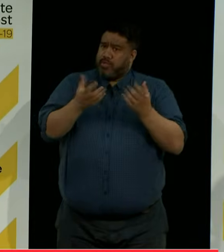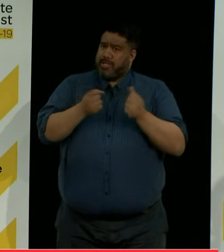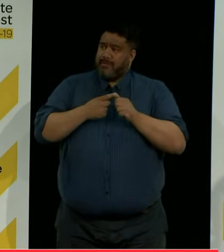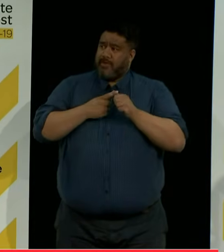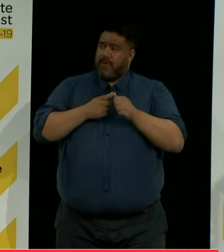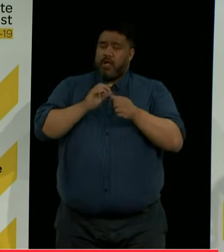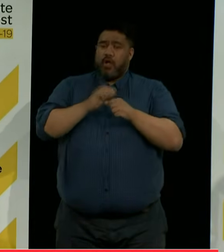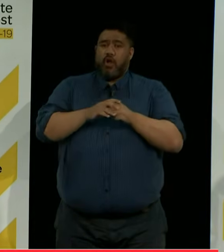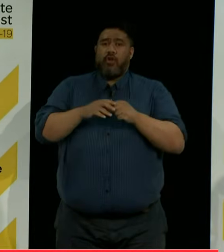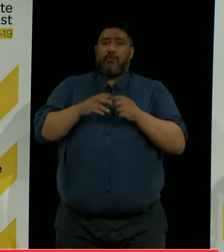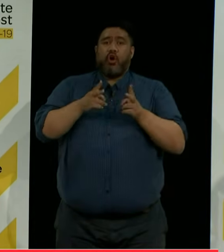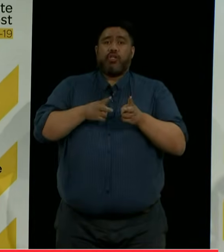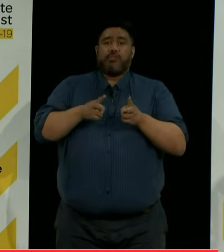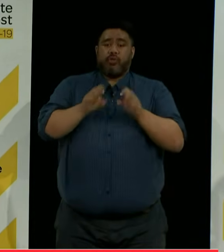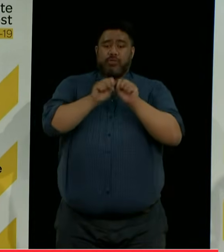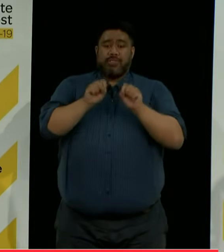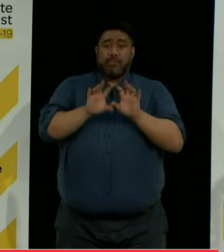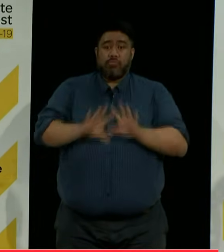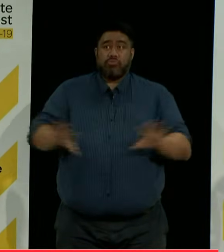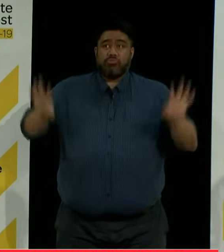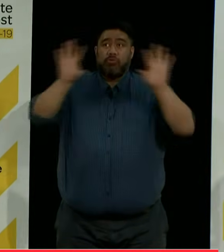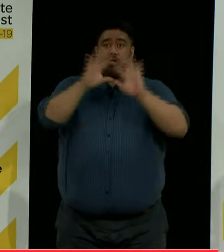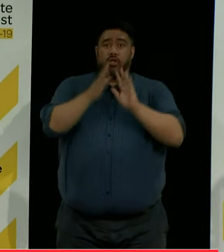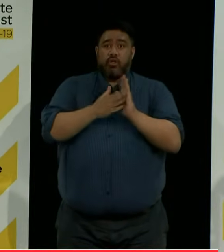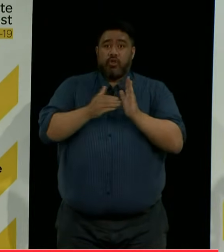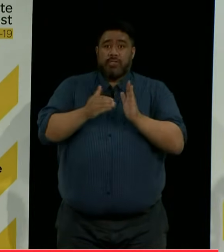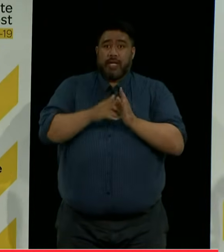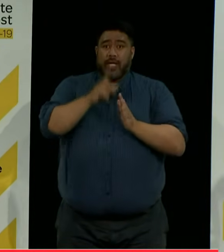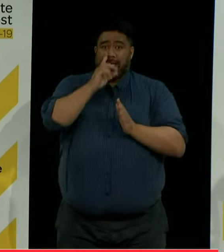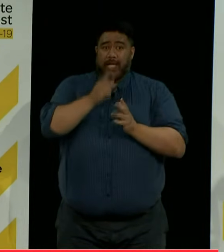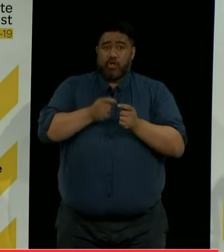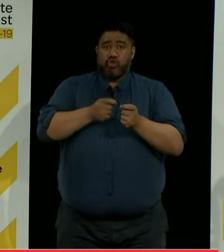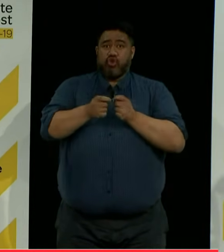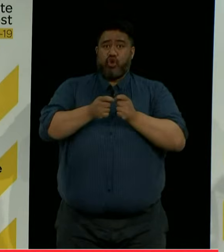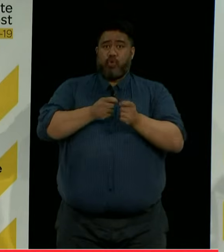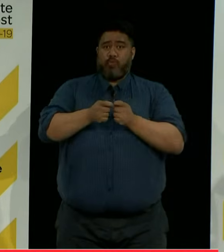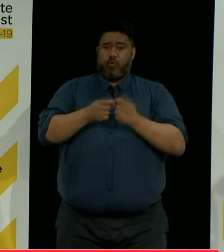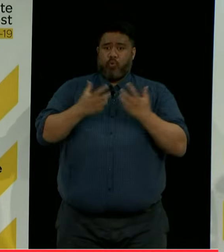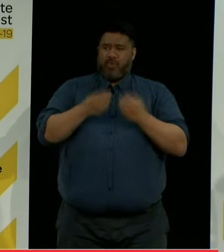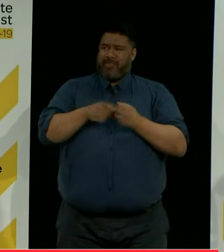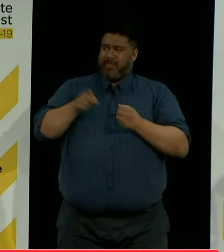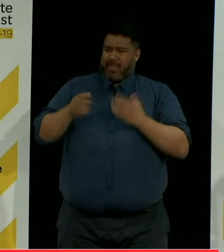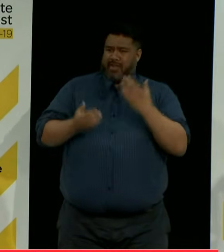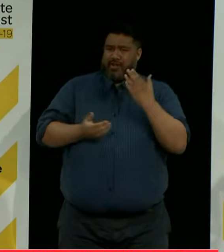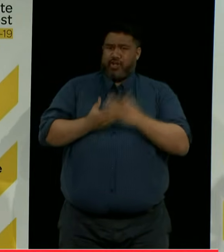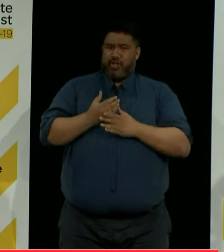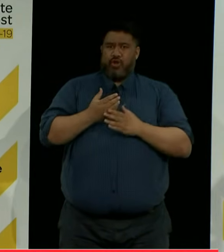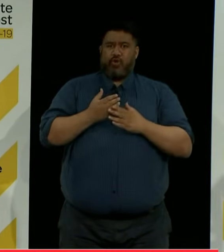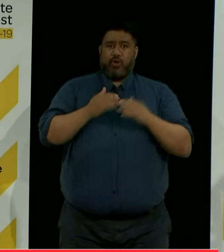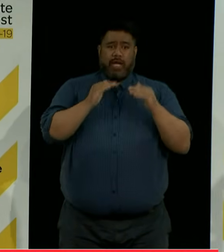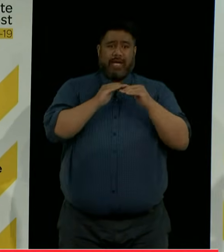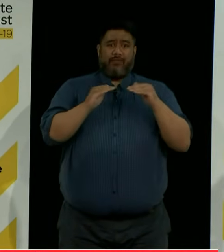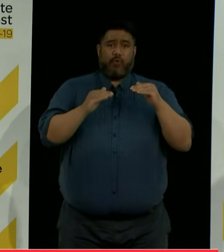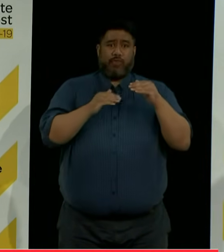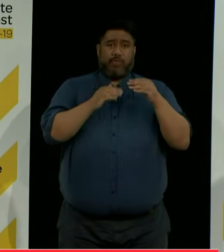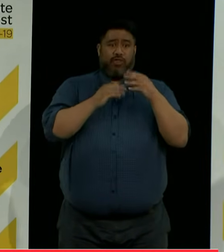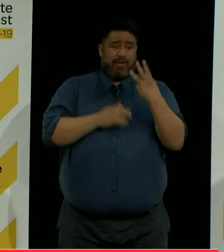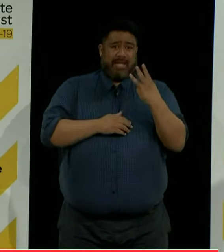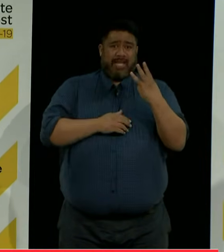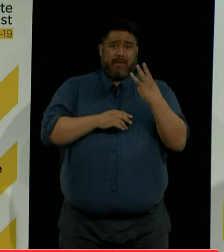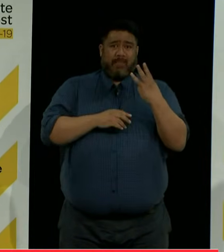hospital system can handle the new 3-level system within level 3 in terms